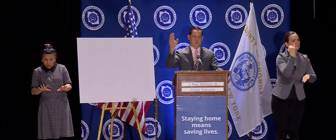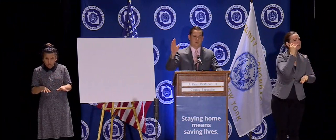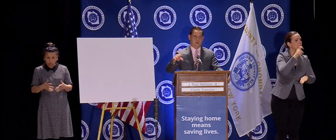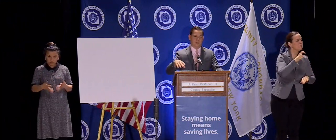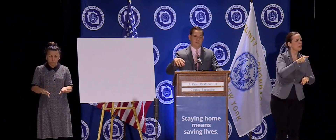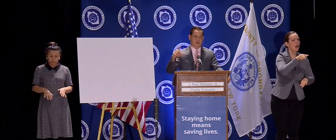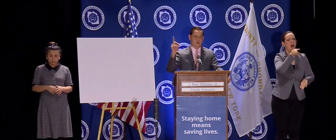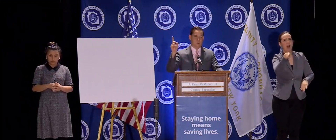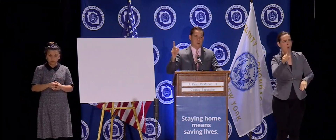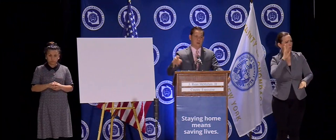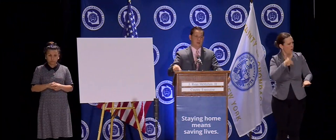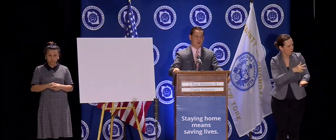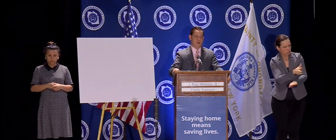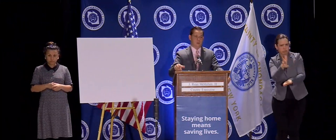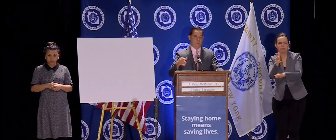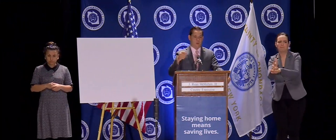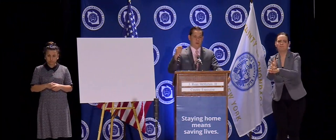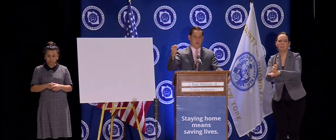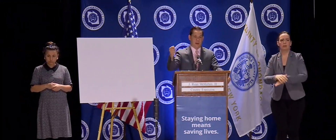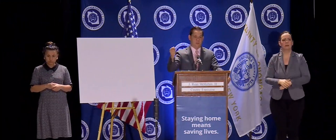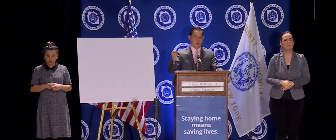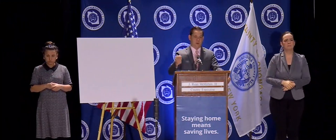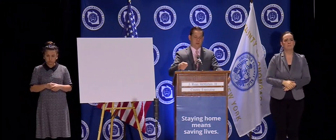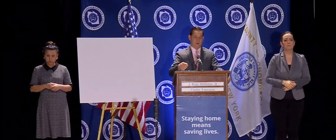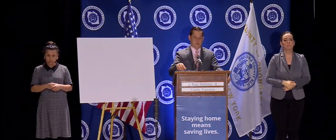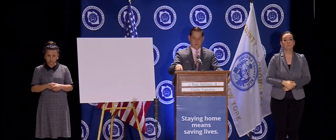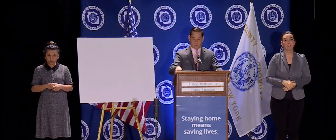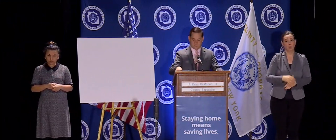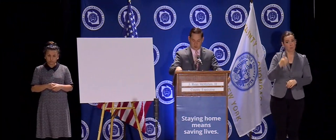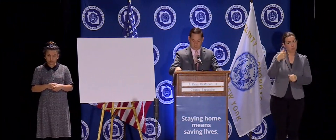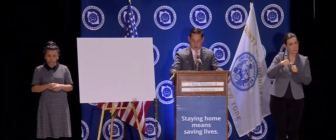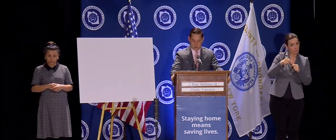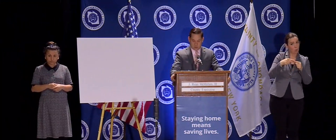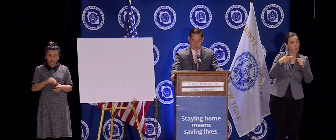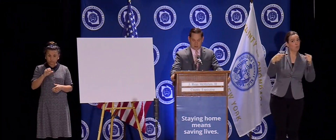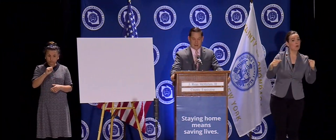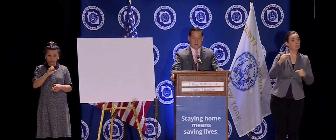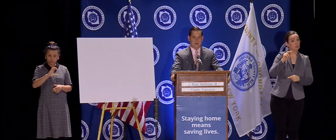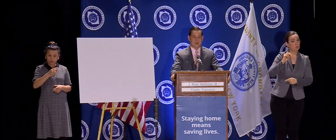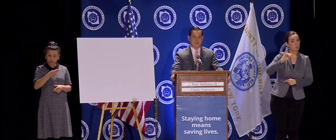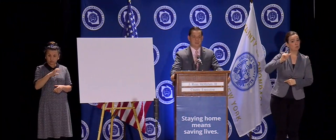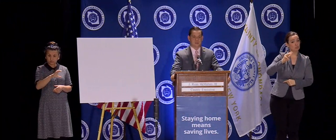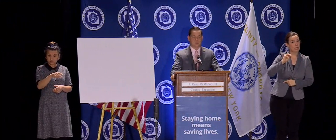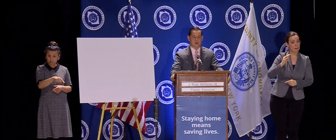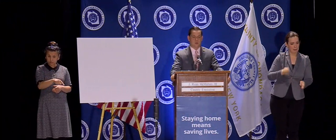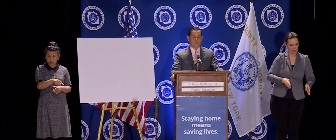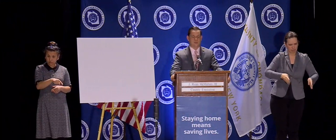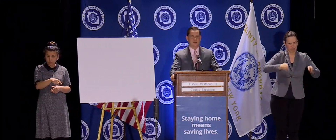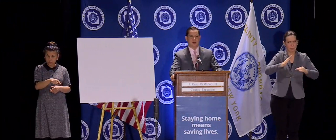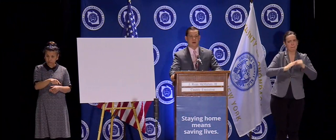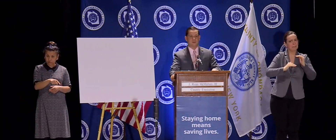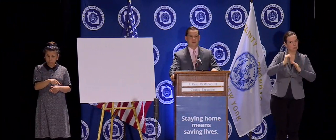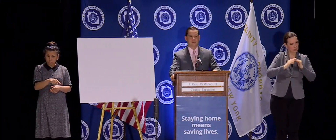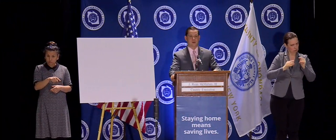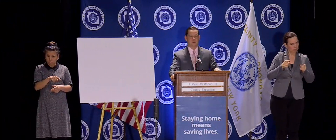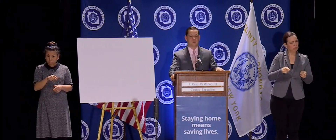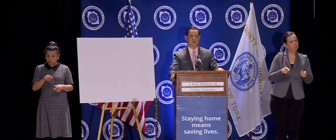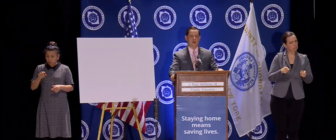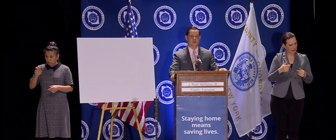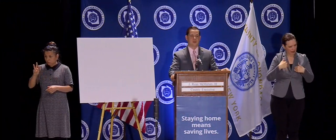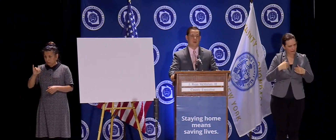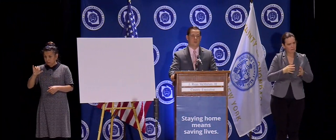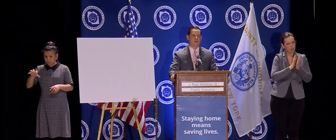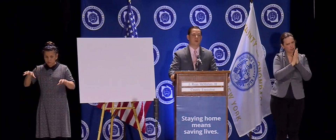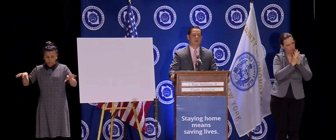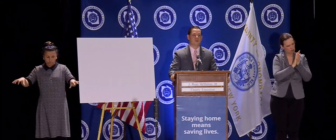Authority has a building right there as well that we're working in that building to get these folks there. And in addition to that, we still have the Syracuse